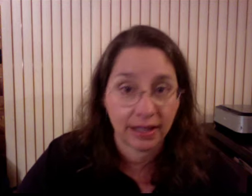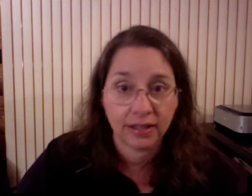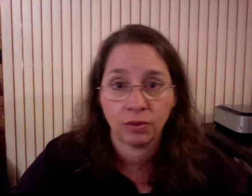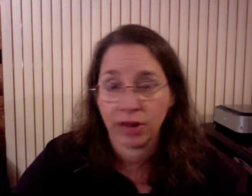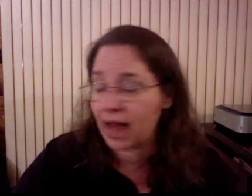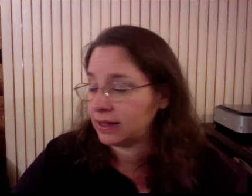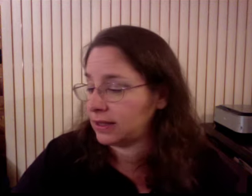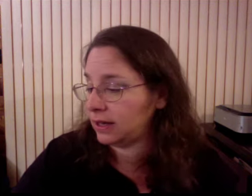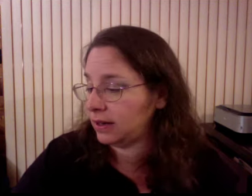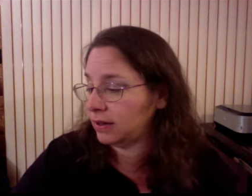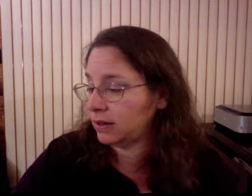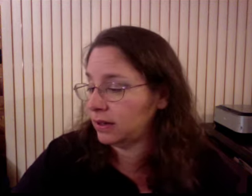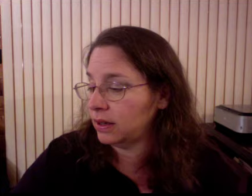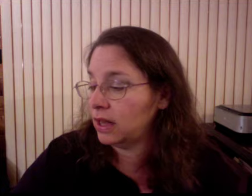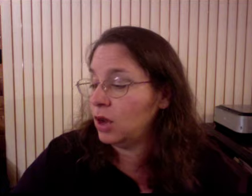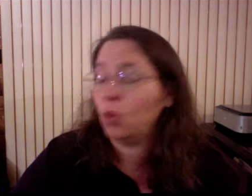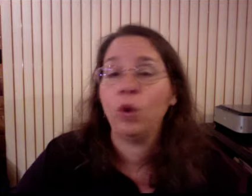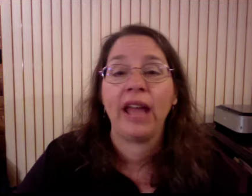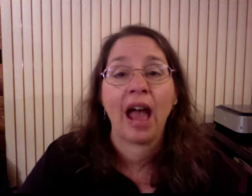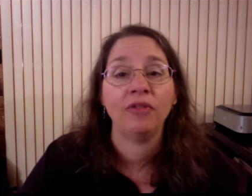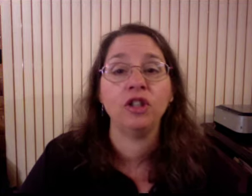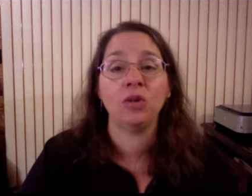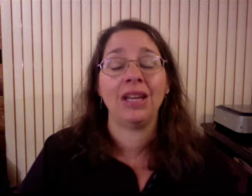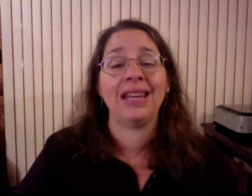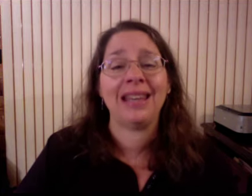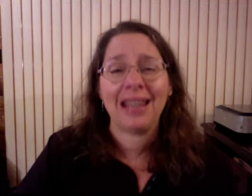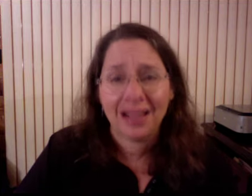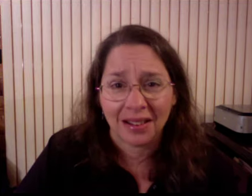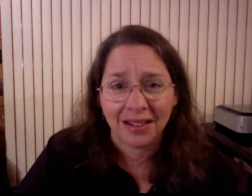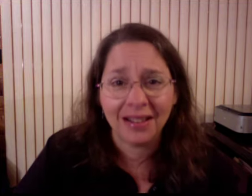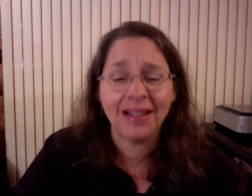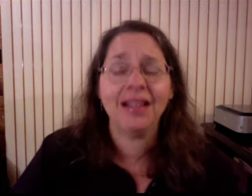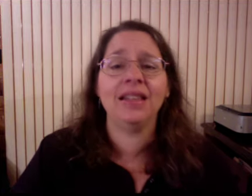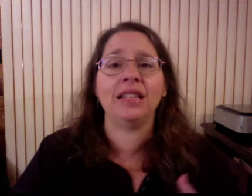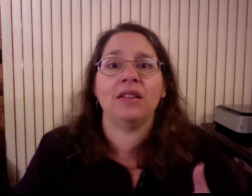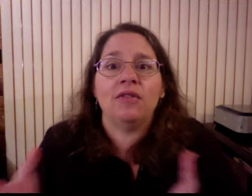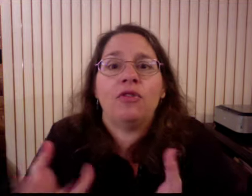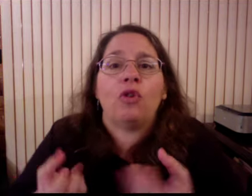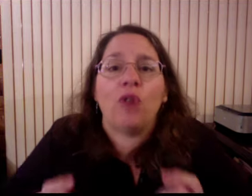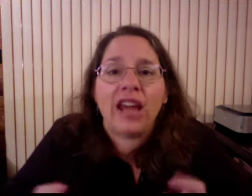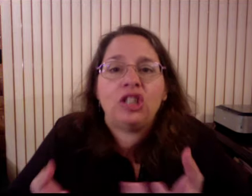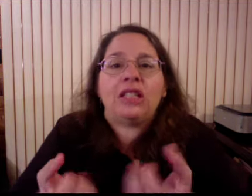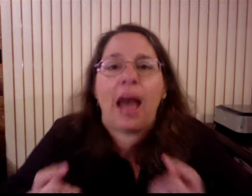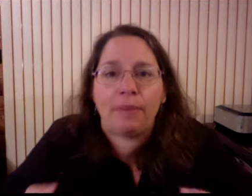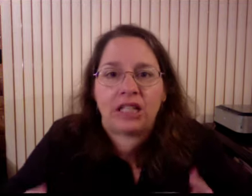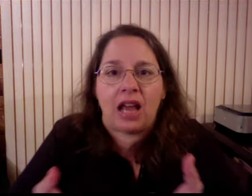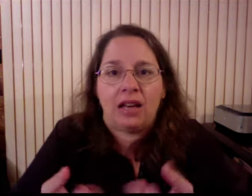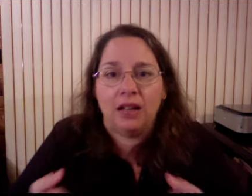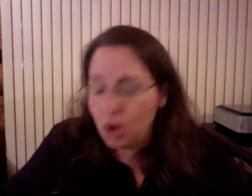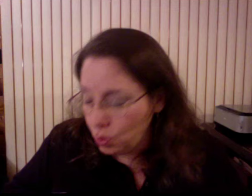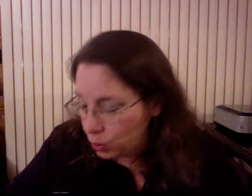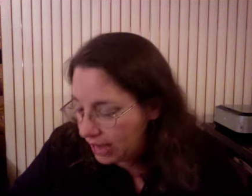the reality. We have to kill this voracious appetite we